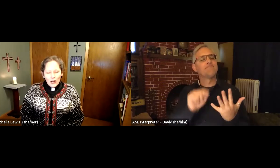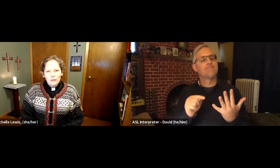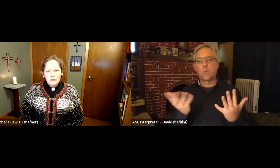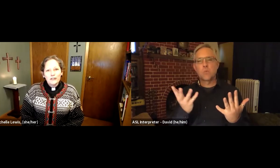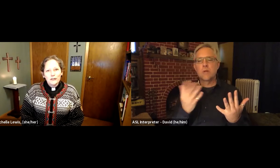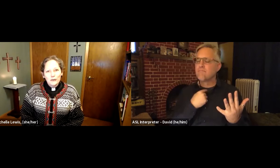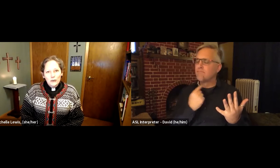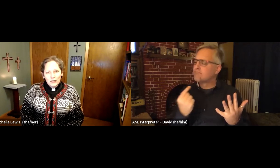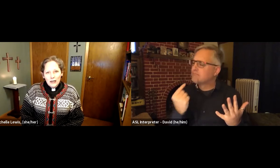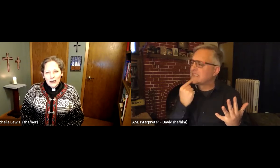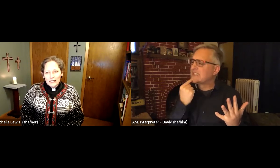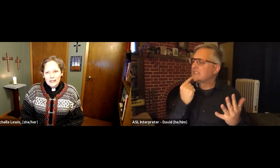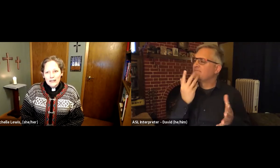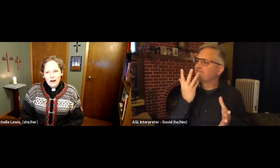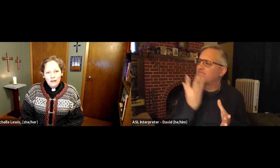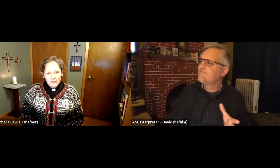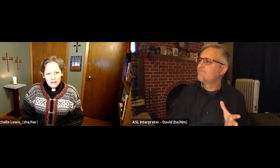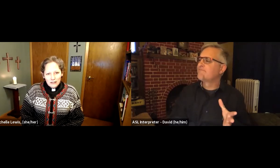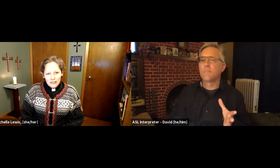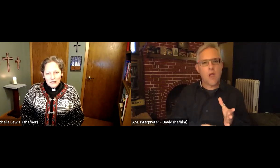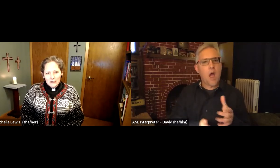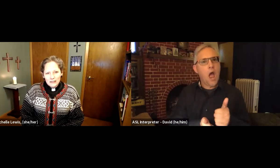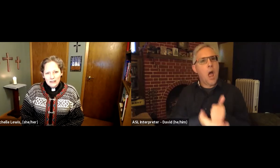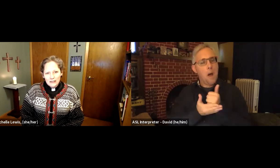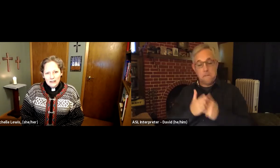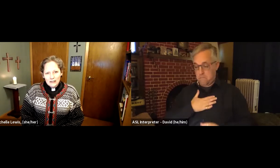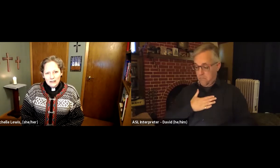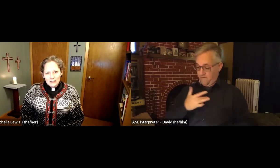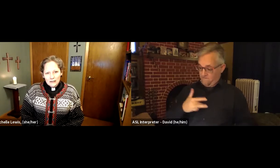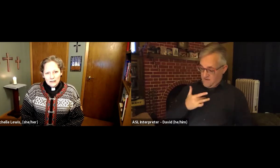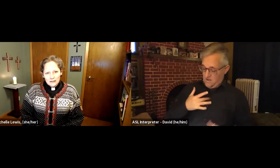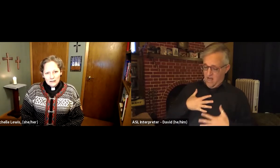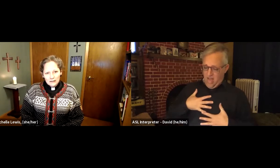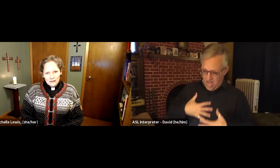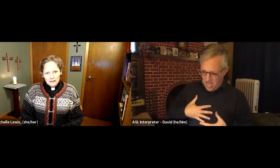it helps to normalize our feelings.